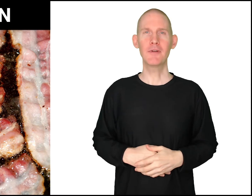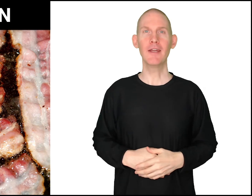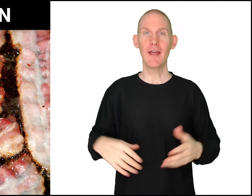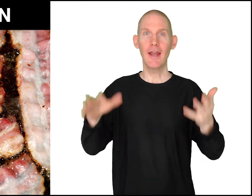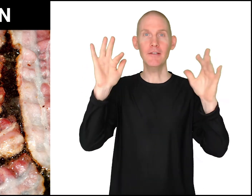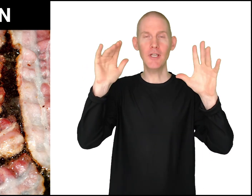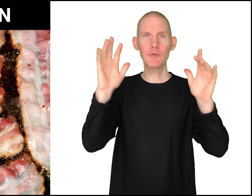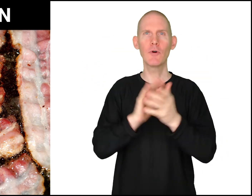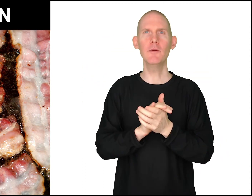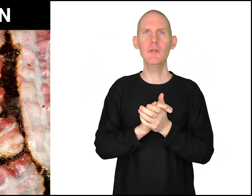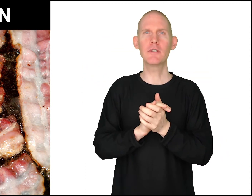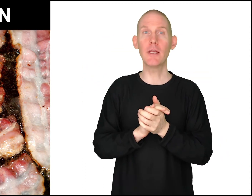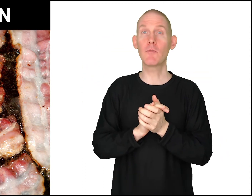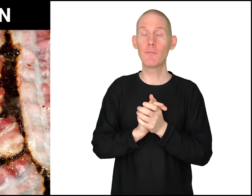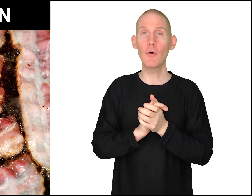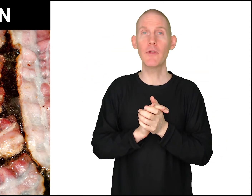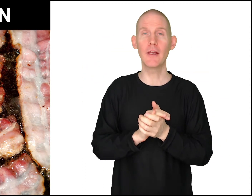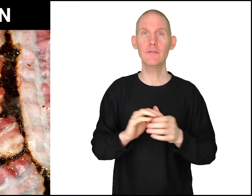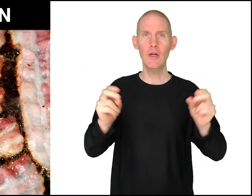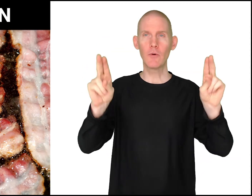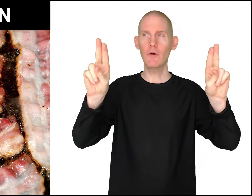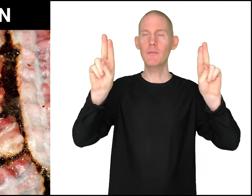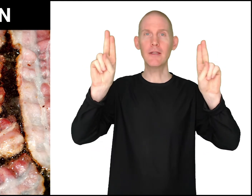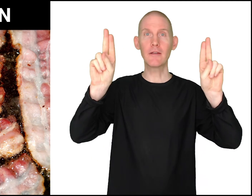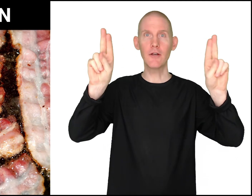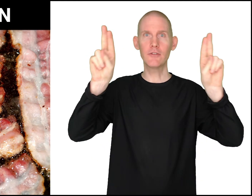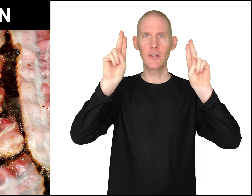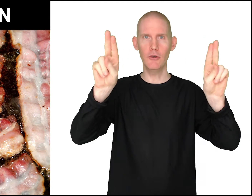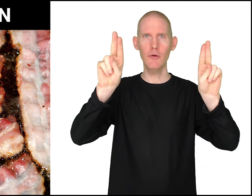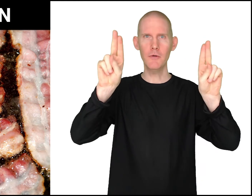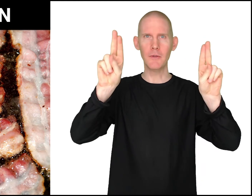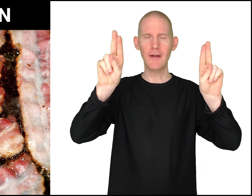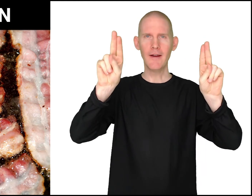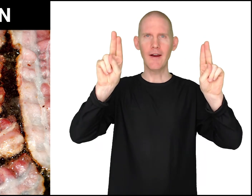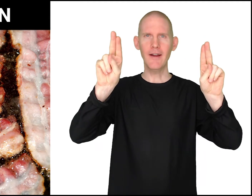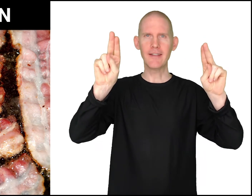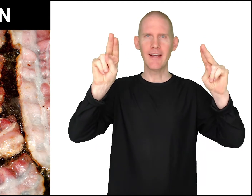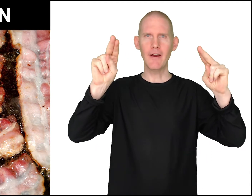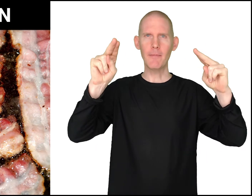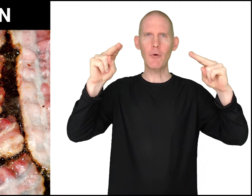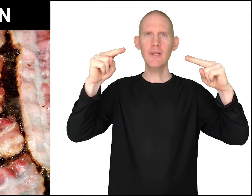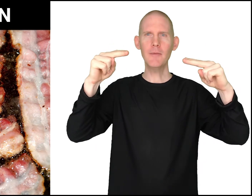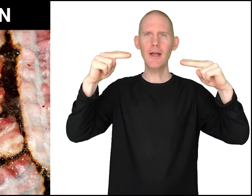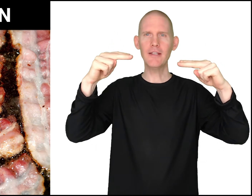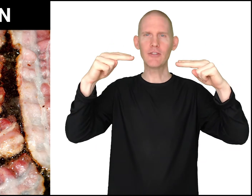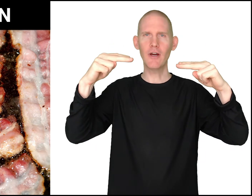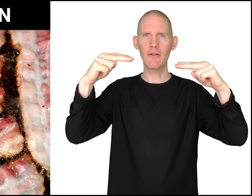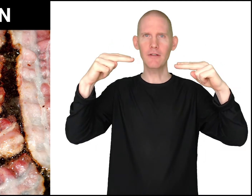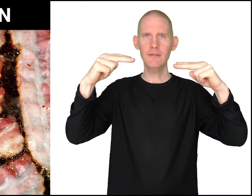Okay, hand shapes are going to be the same for both hands. We're going to make the letters U. All right, now point them at each other